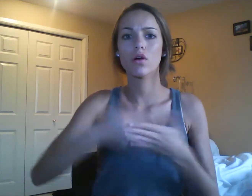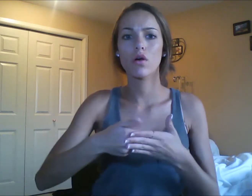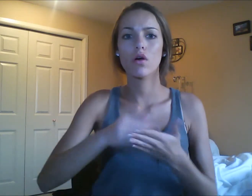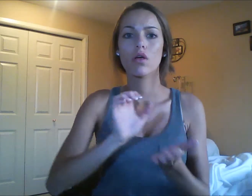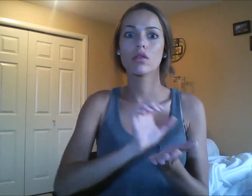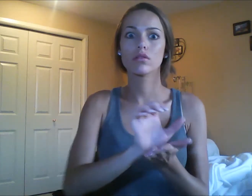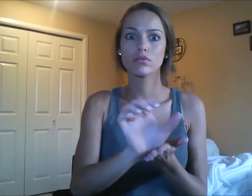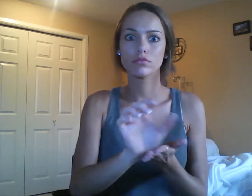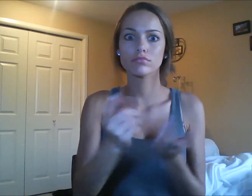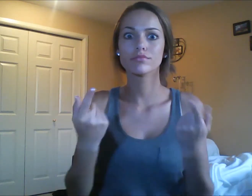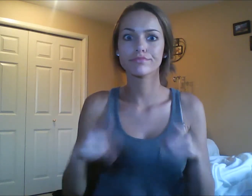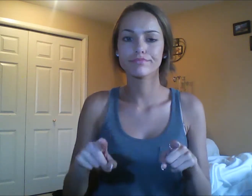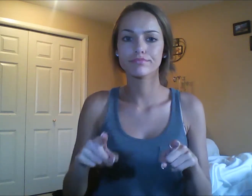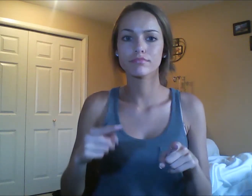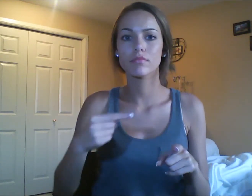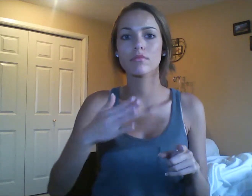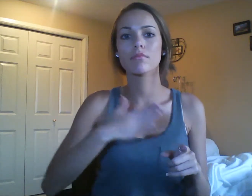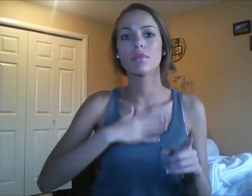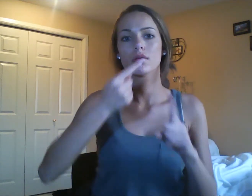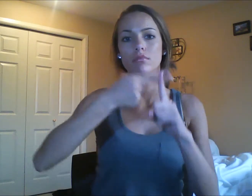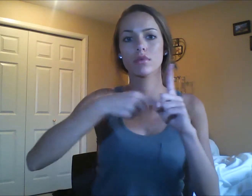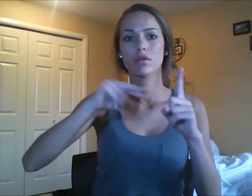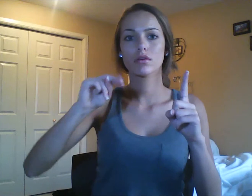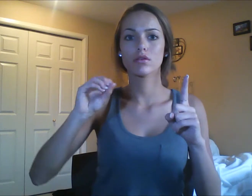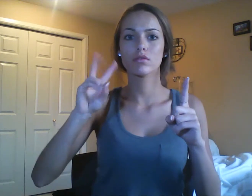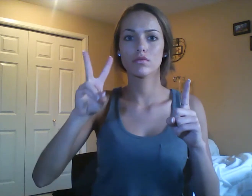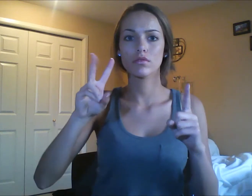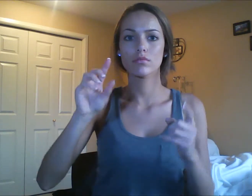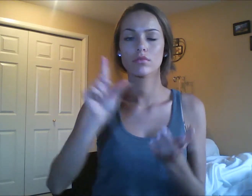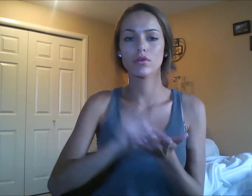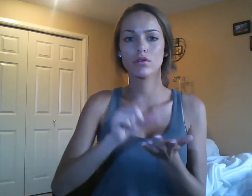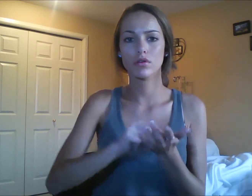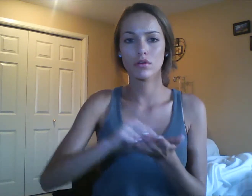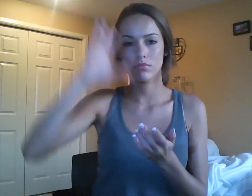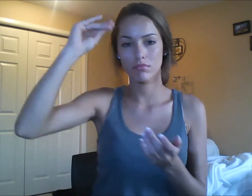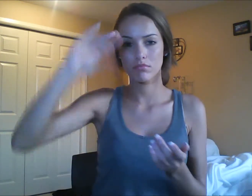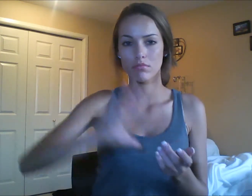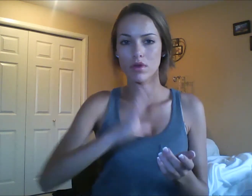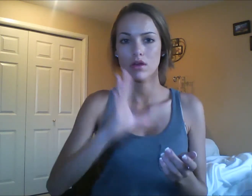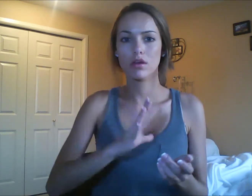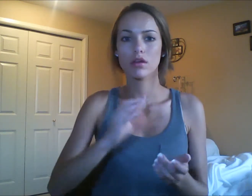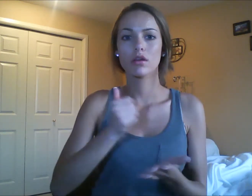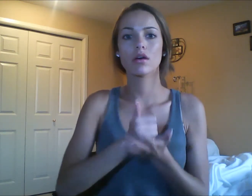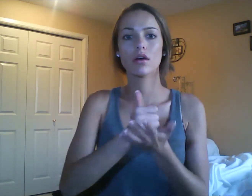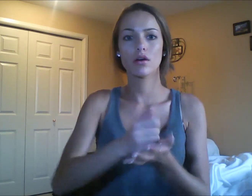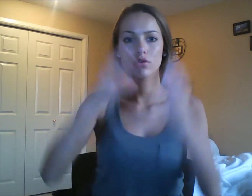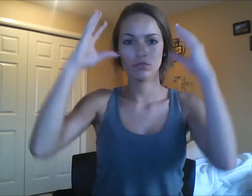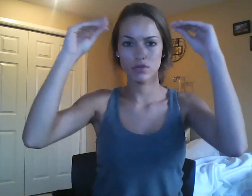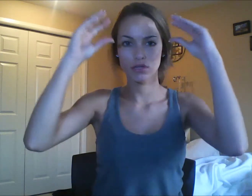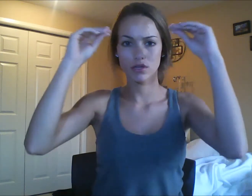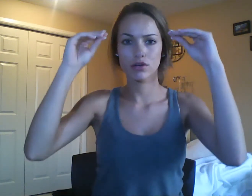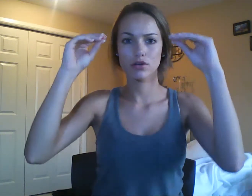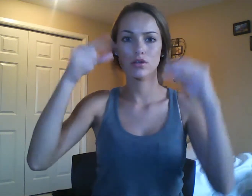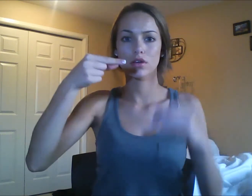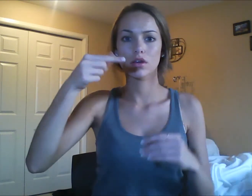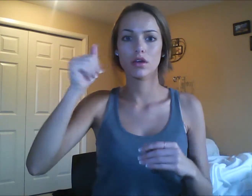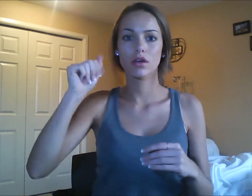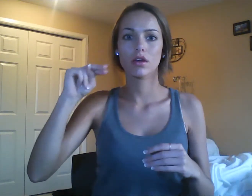My November article was about a man who was trying to help raise awareness in gangs of deaf people and their use of